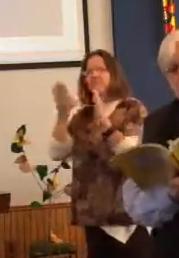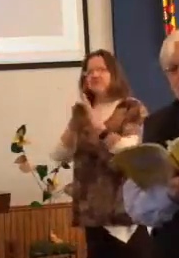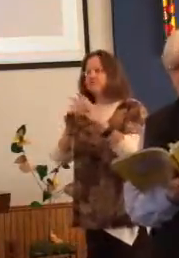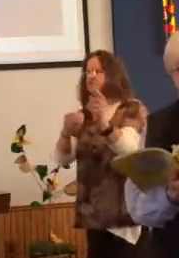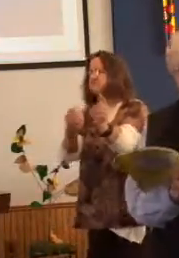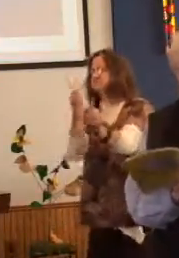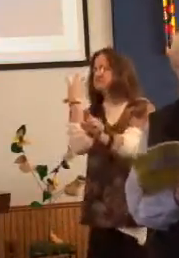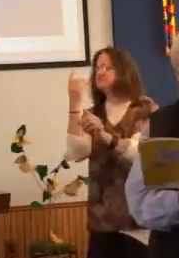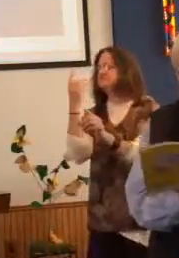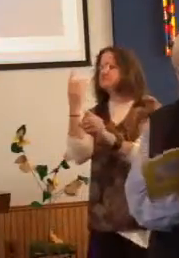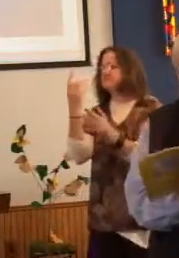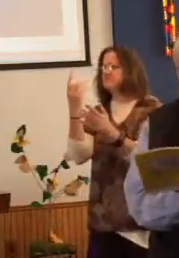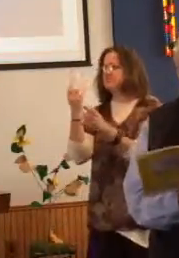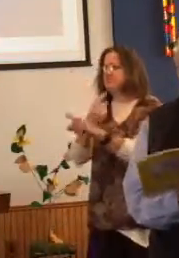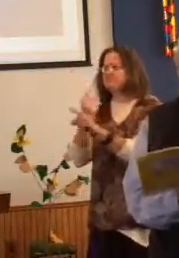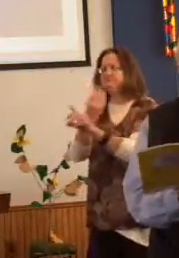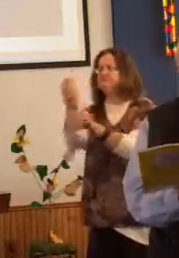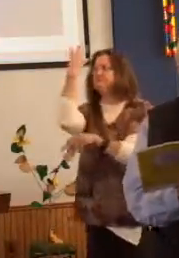Oh, okay.